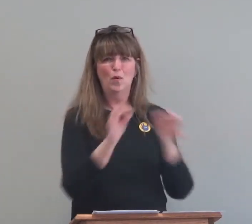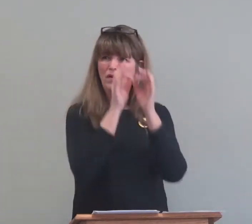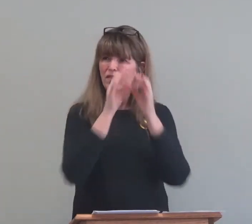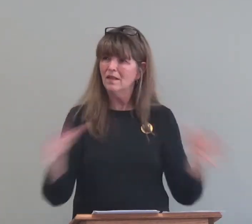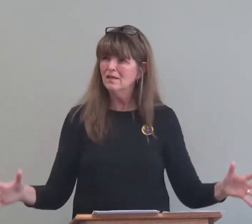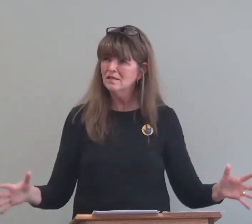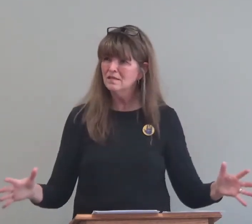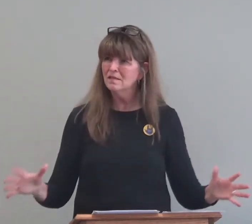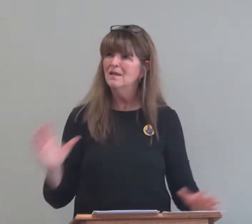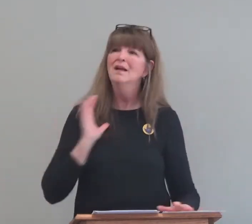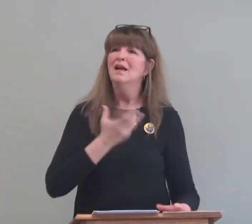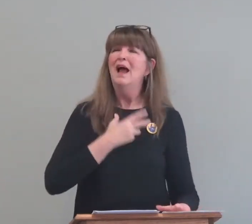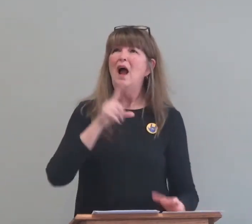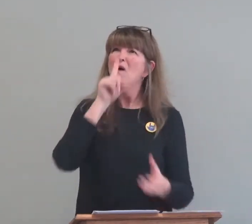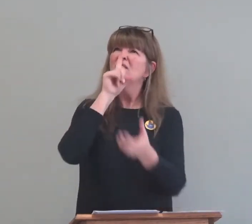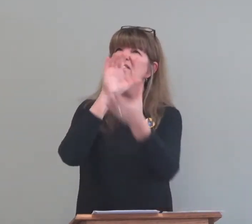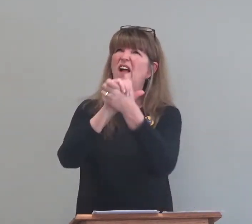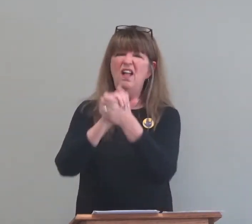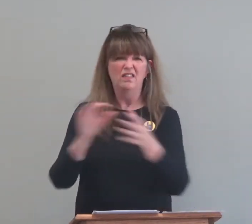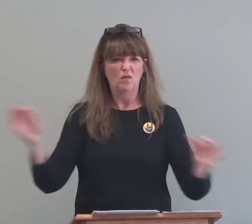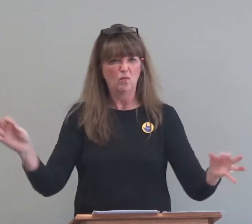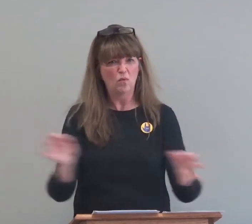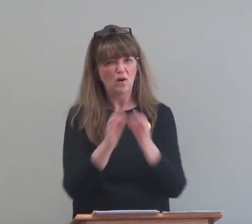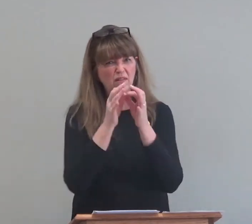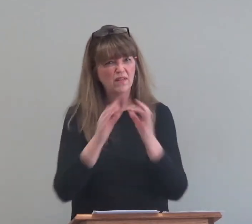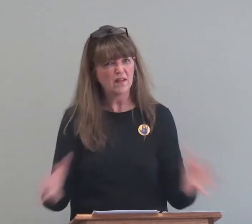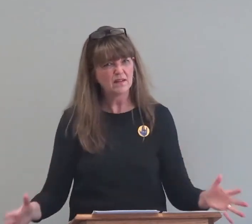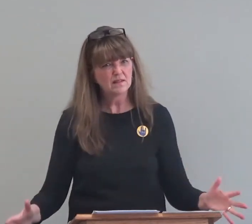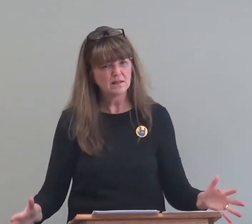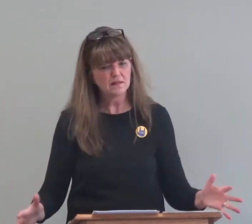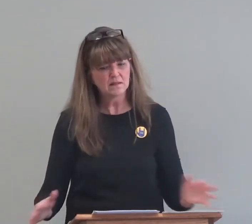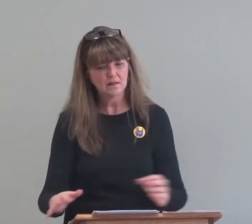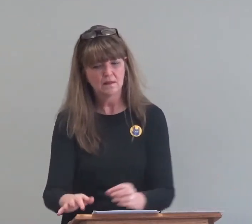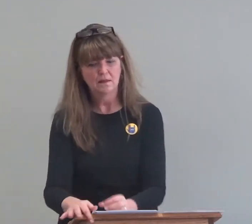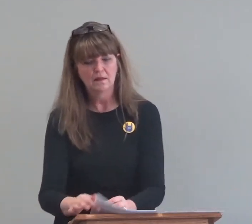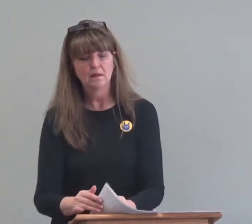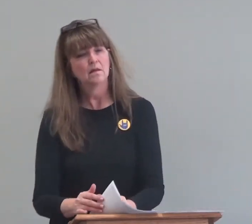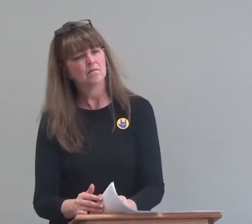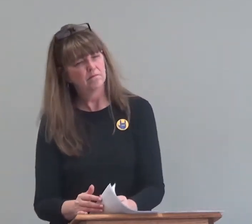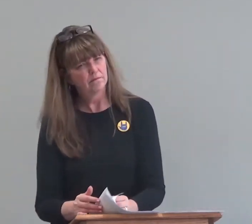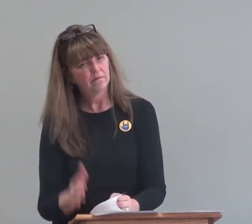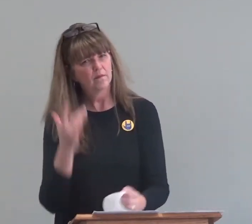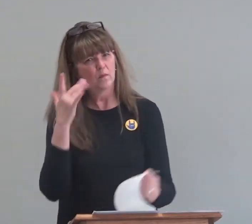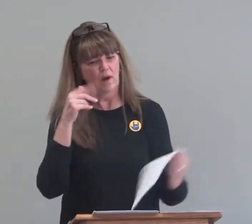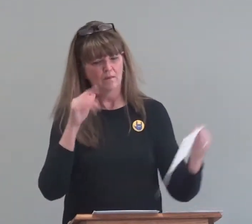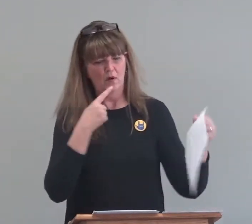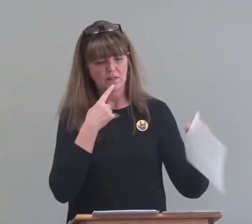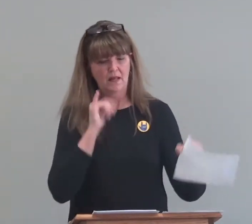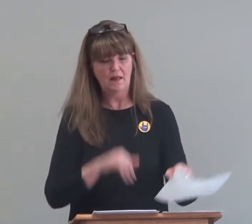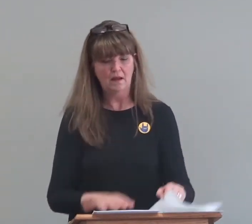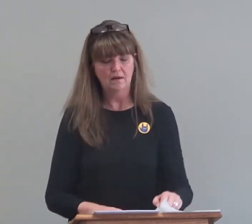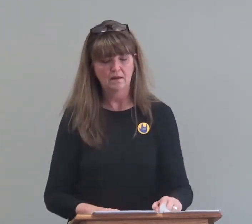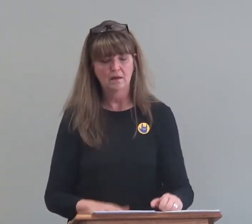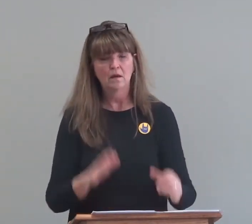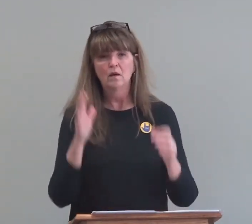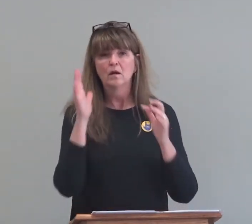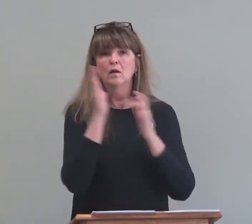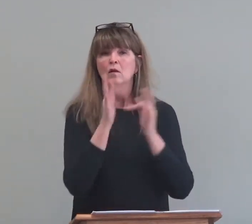our preaching and teaching is worthless. Our faith is for naught. Why did Paul say